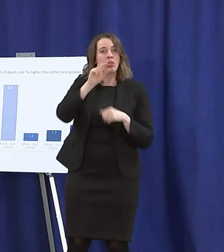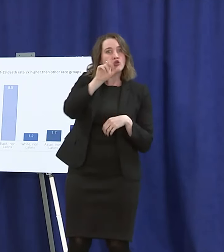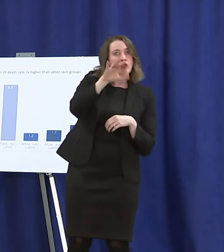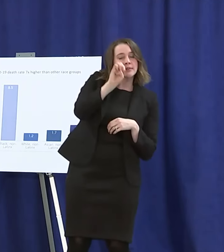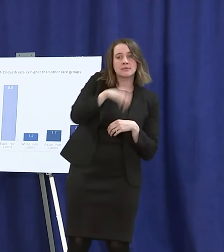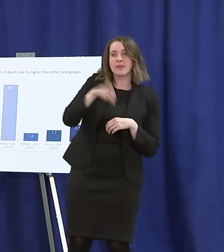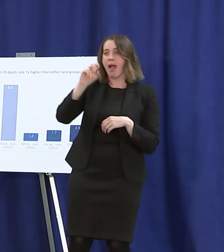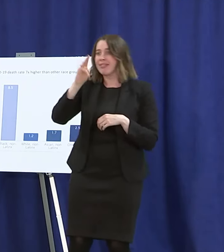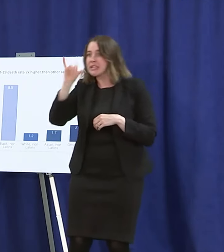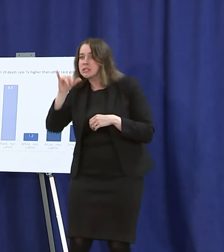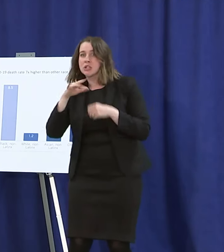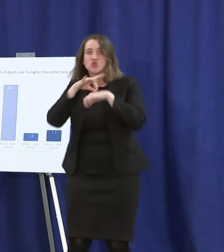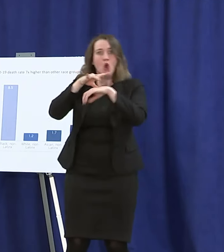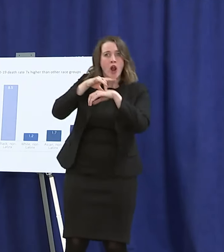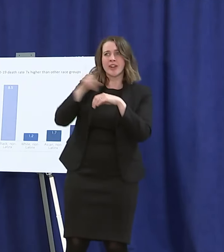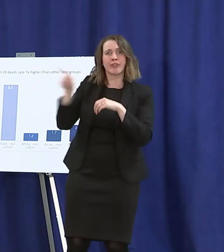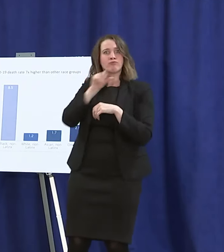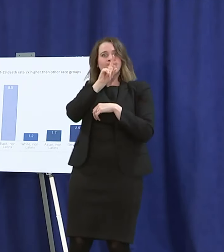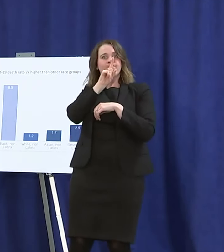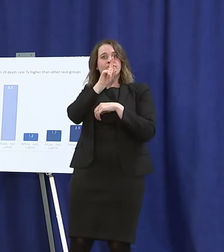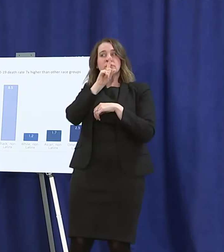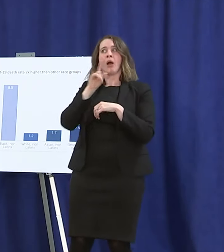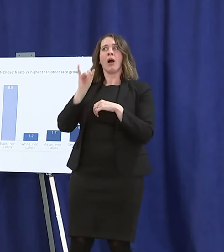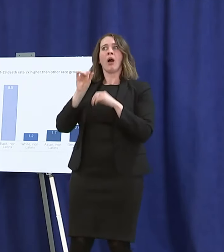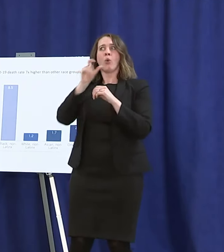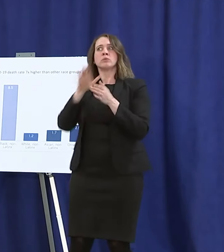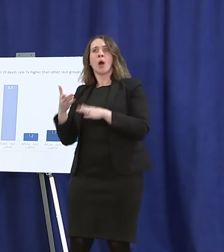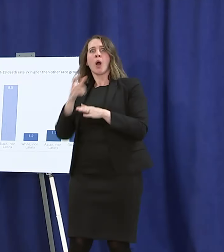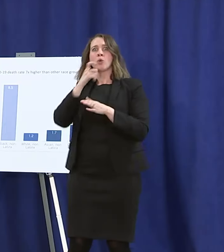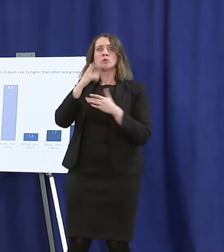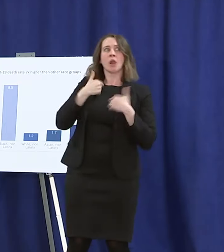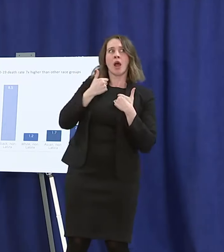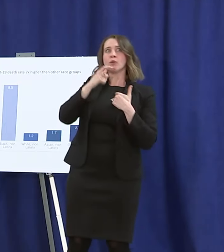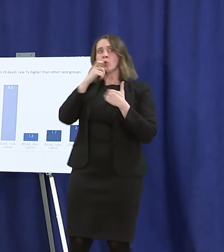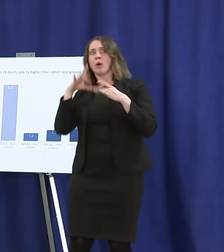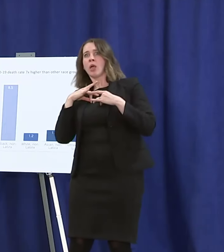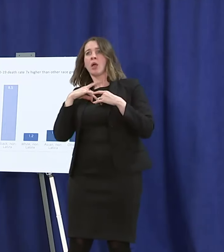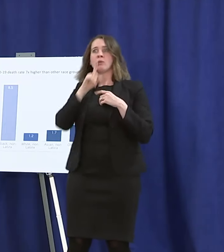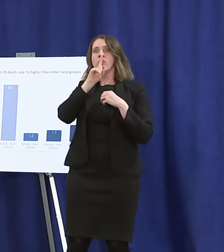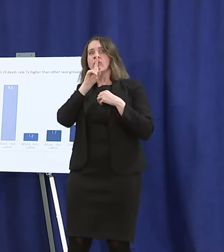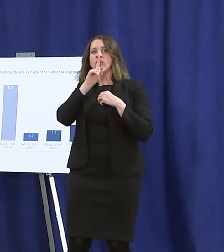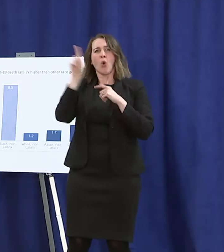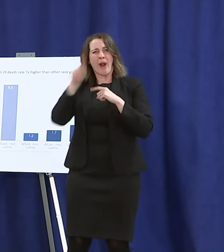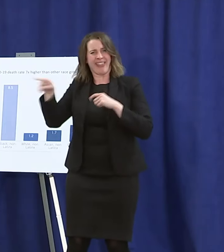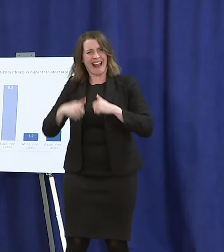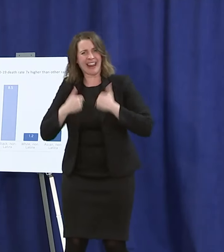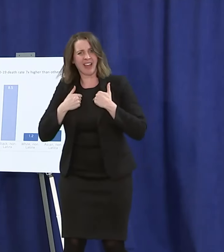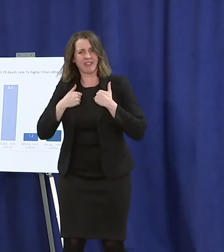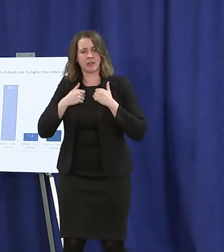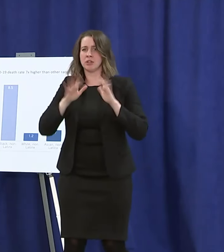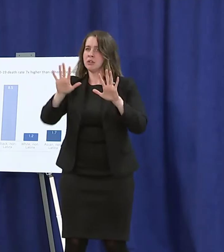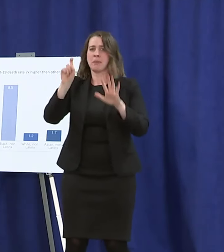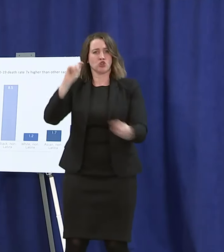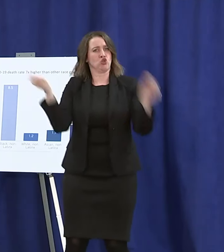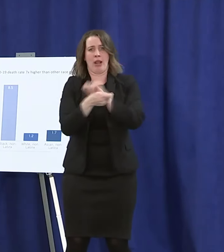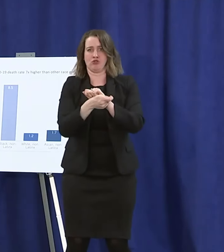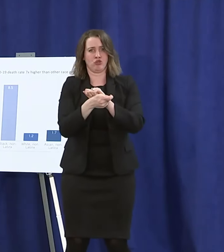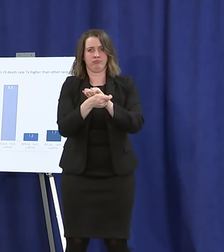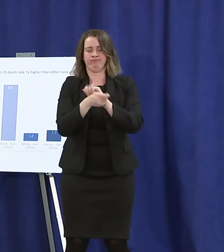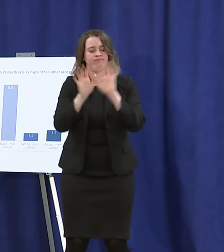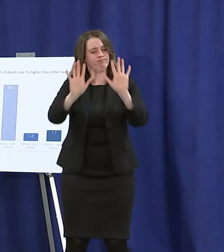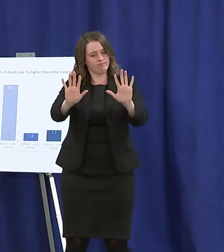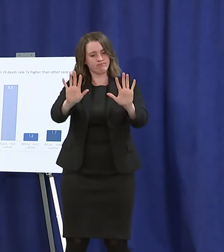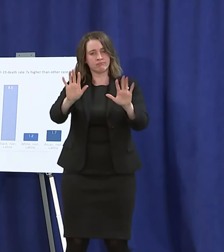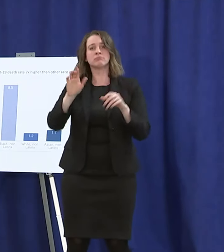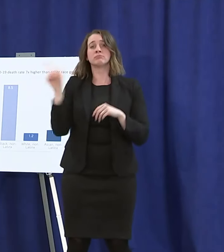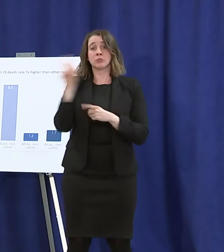complete picture of the impact. That must change. That's why Dr. Already will issue